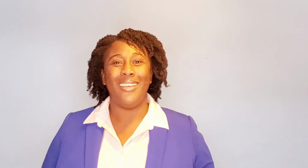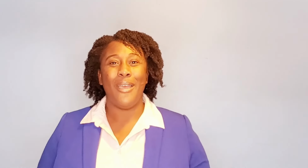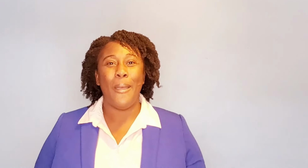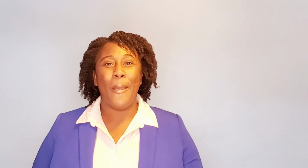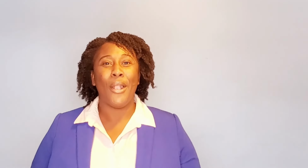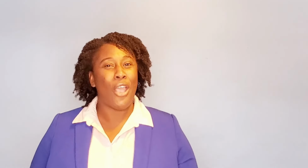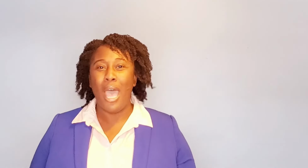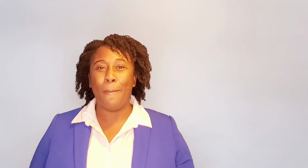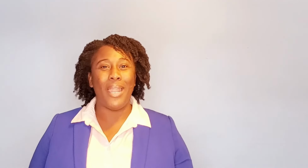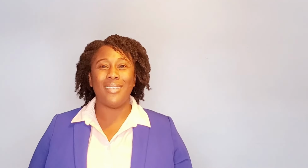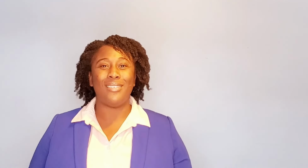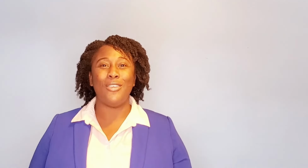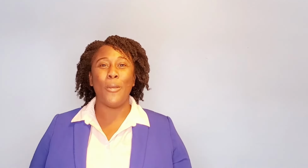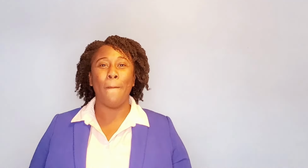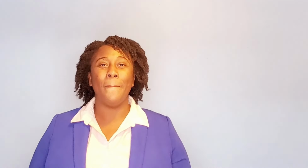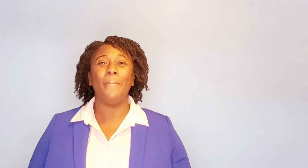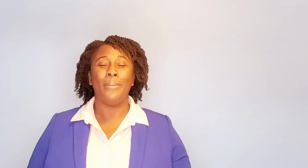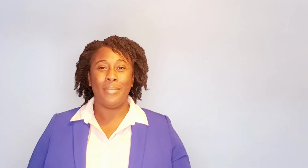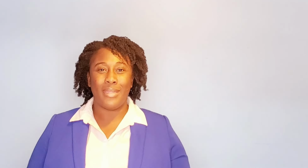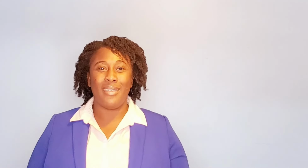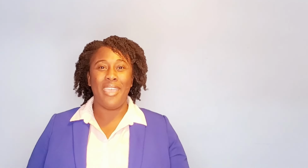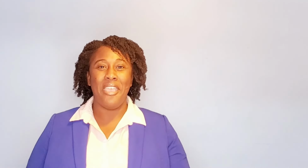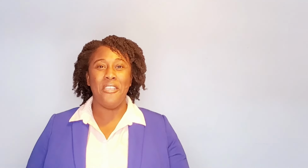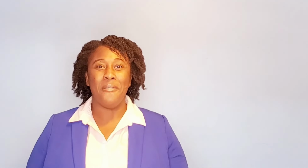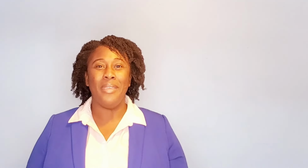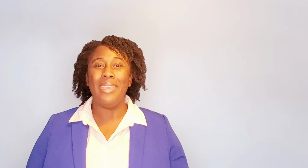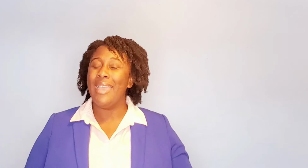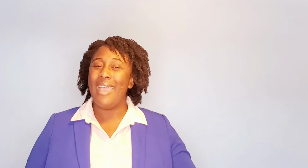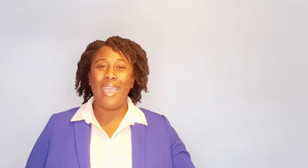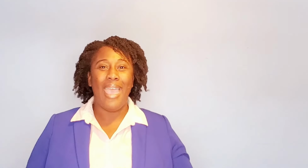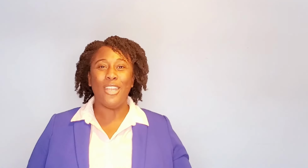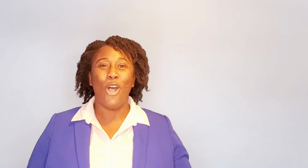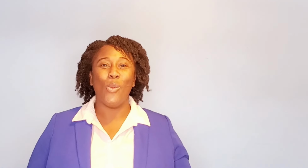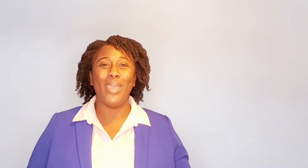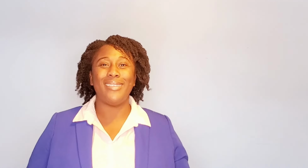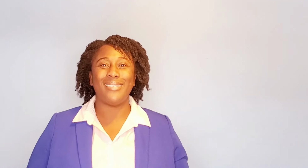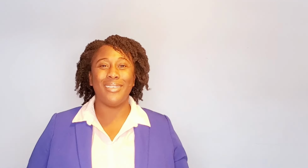God bless you today and always.